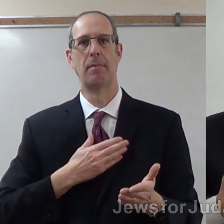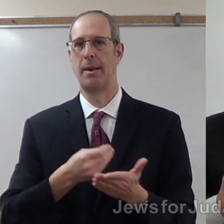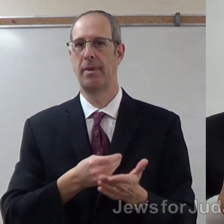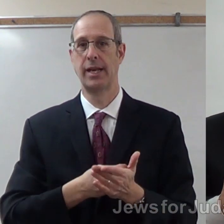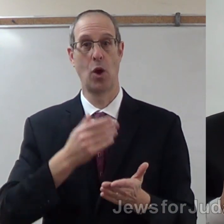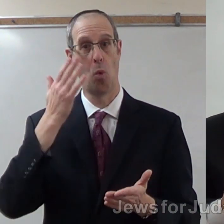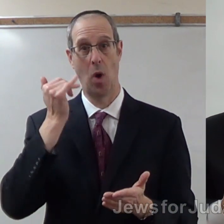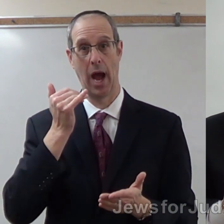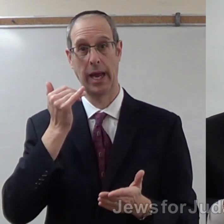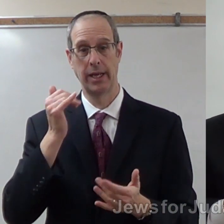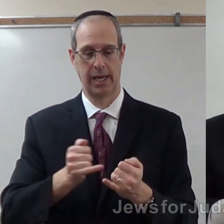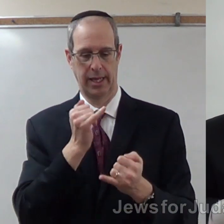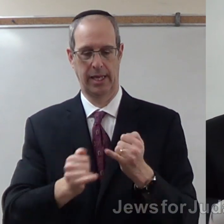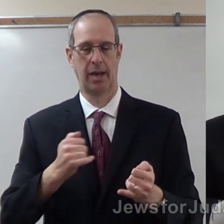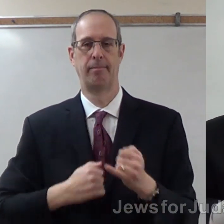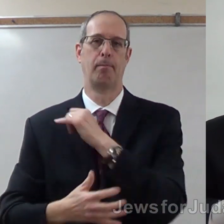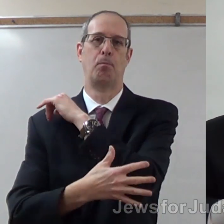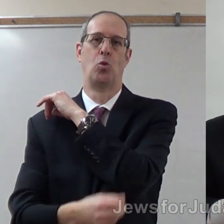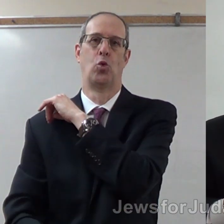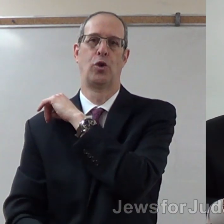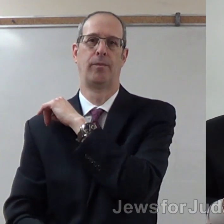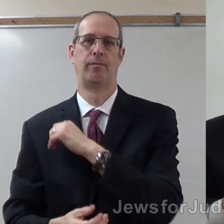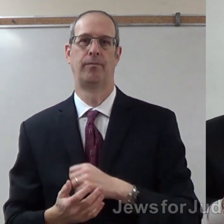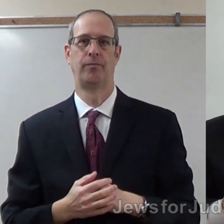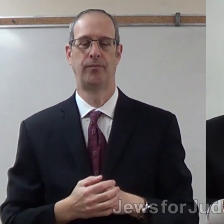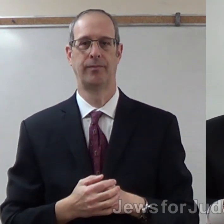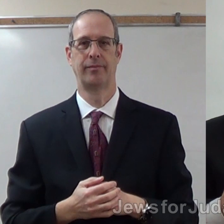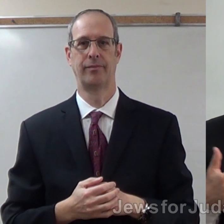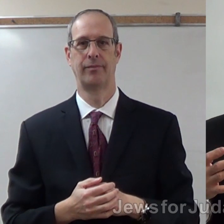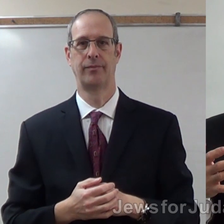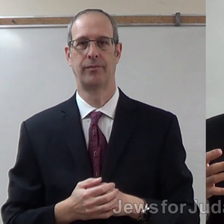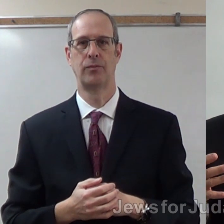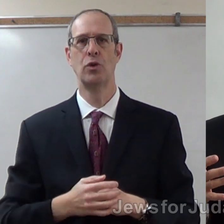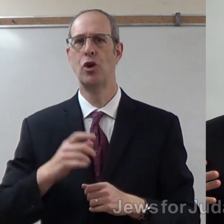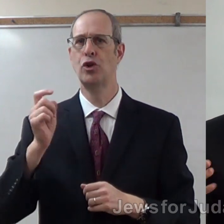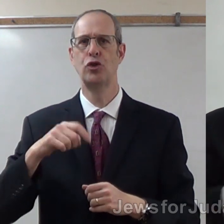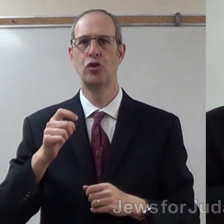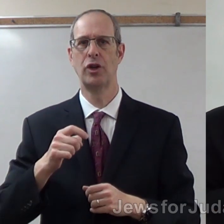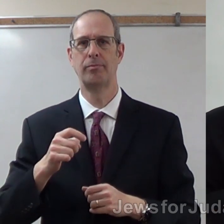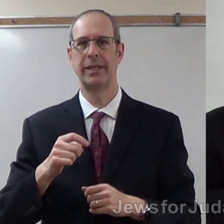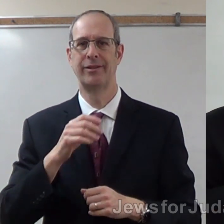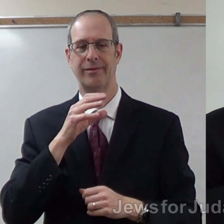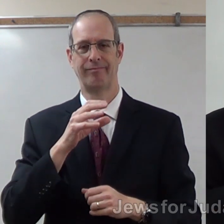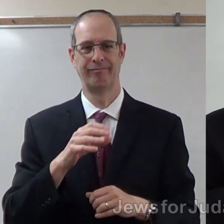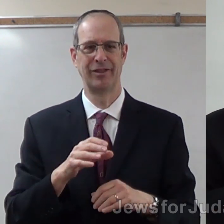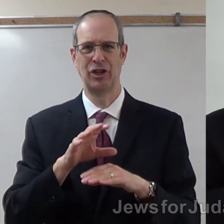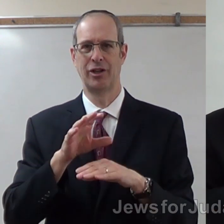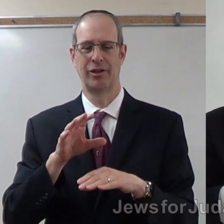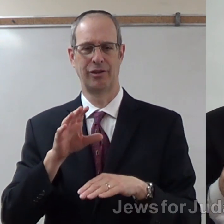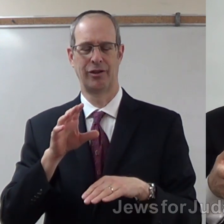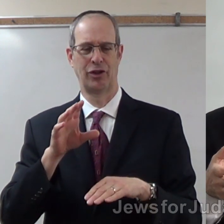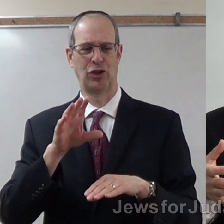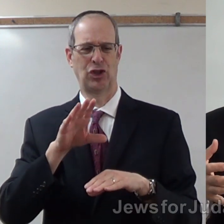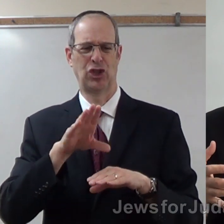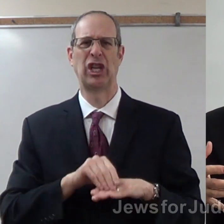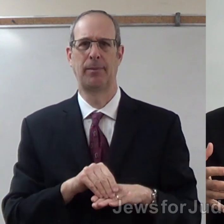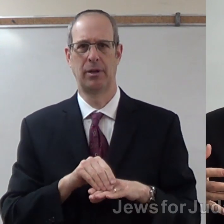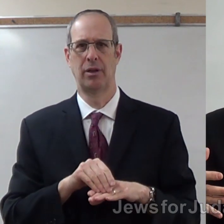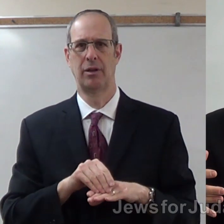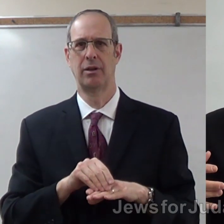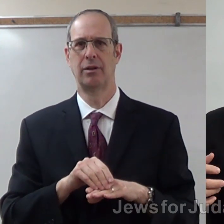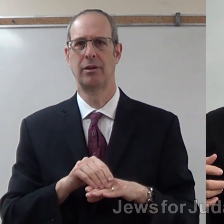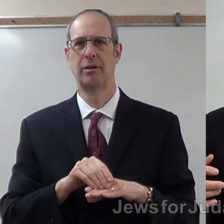be poor. I won't have anything. I shouldn't be so cheap with my money. I shouldn't be